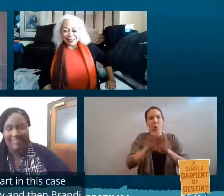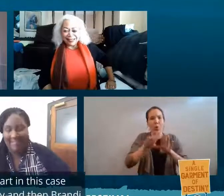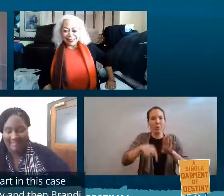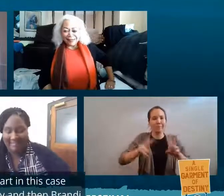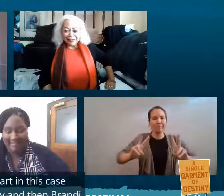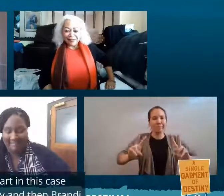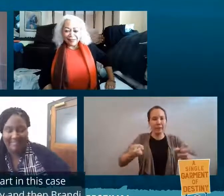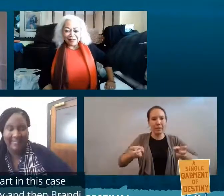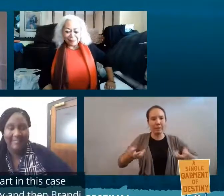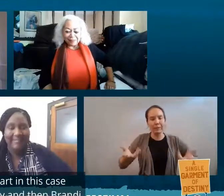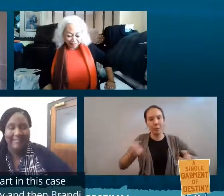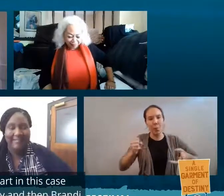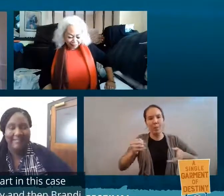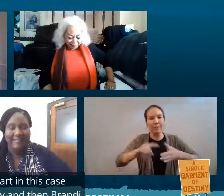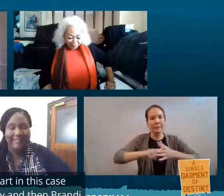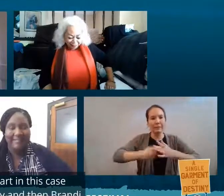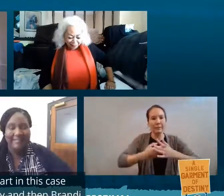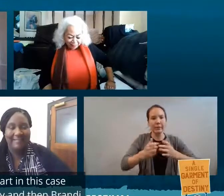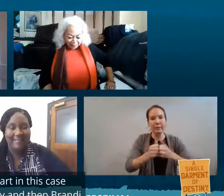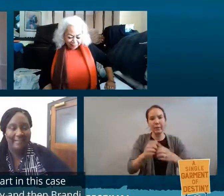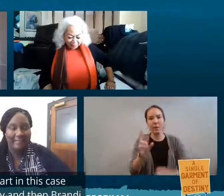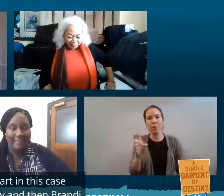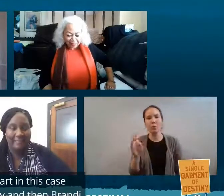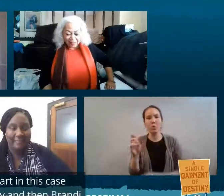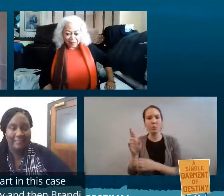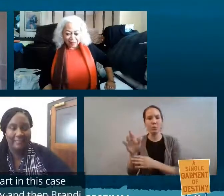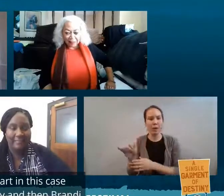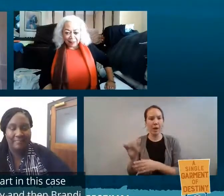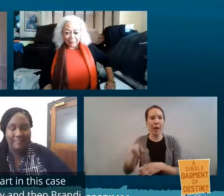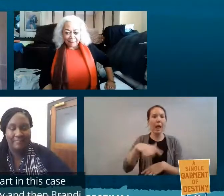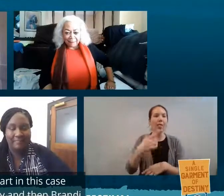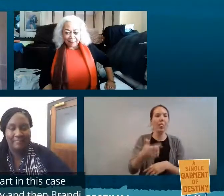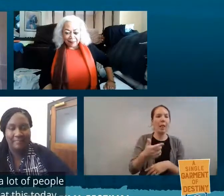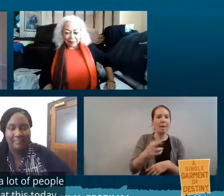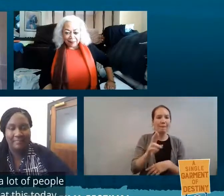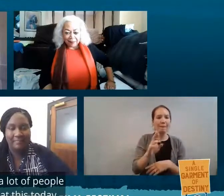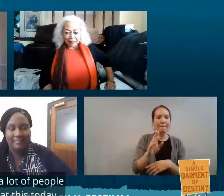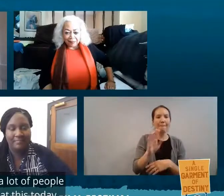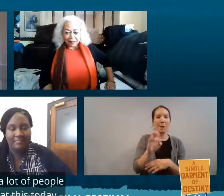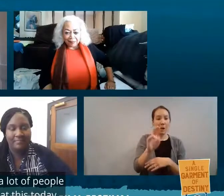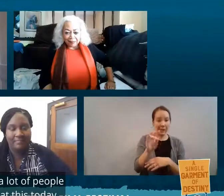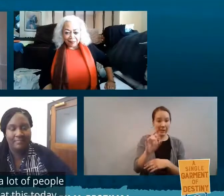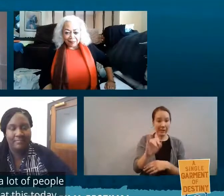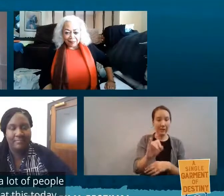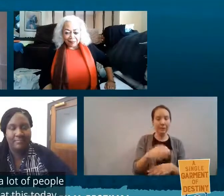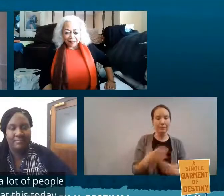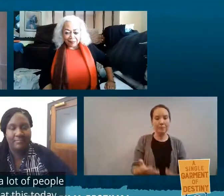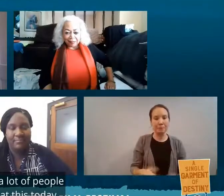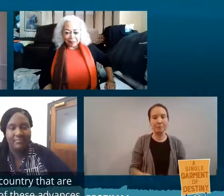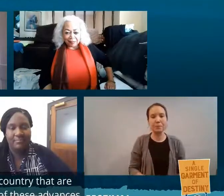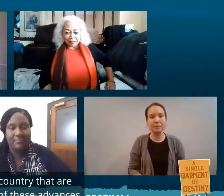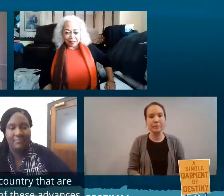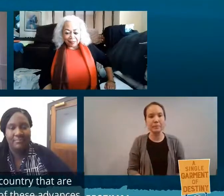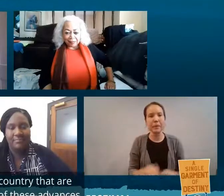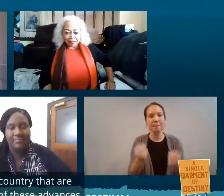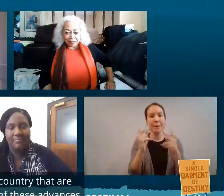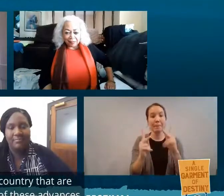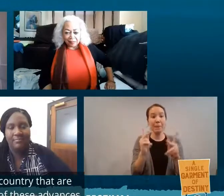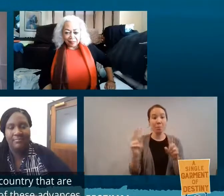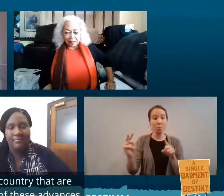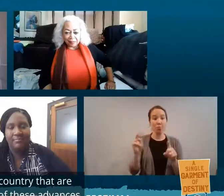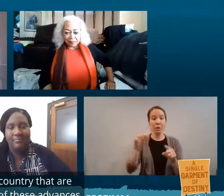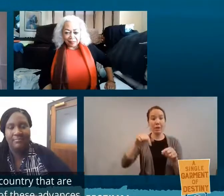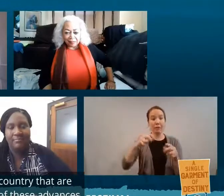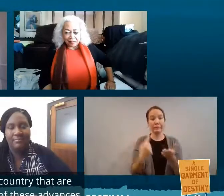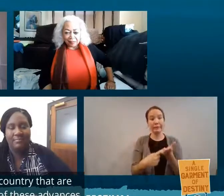out. So I will start in this case with Rosemary and then Brandi. We have a lot of people looking at this today across the